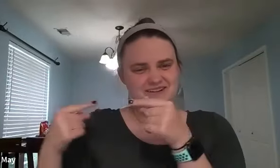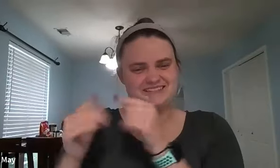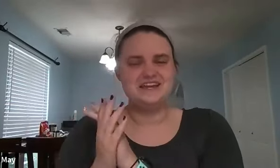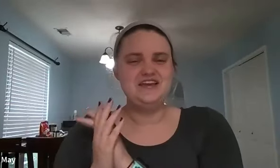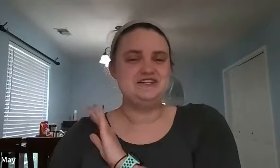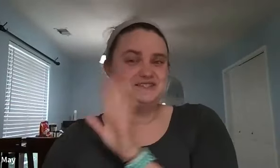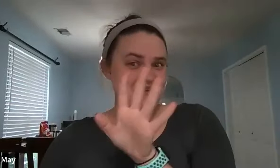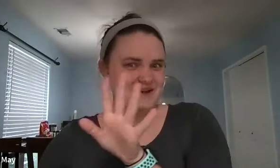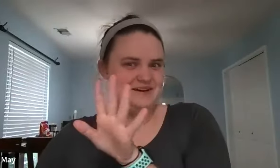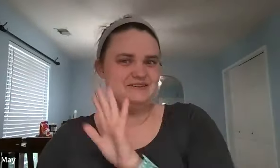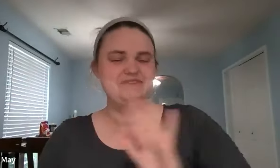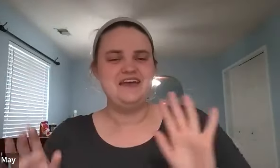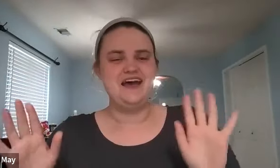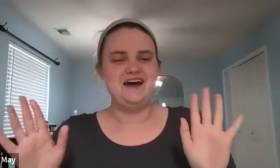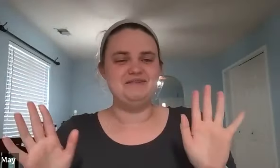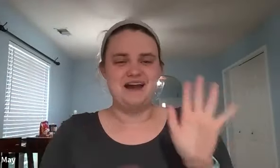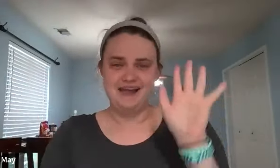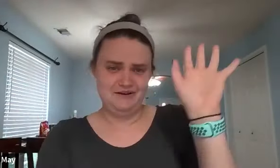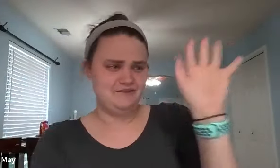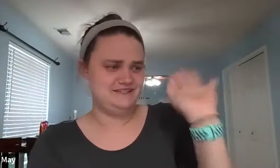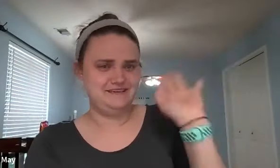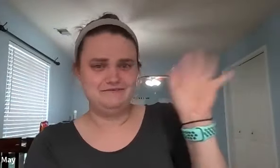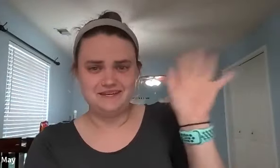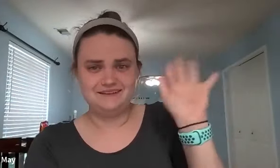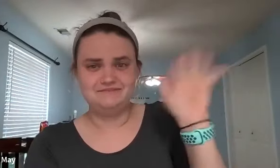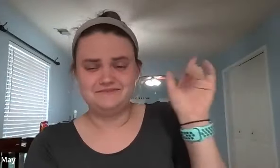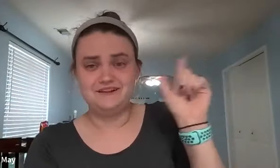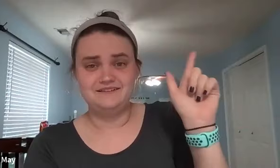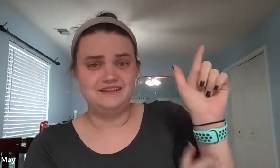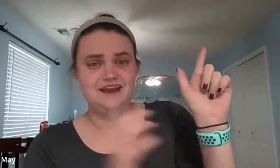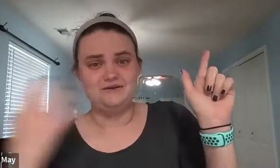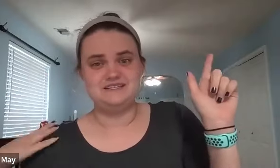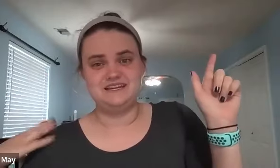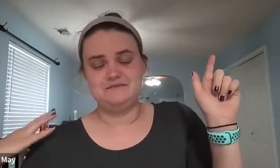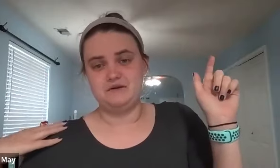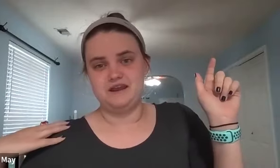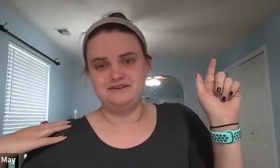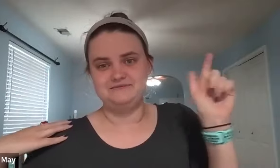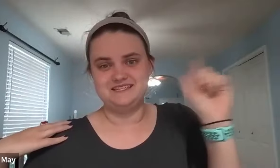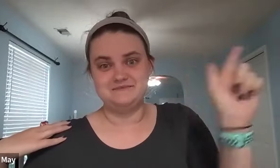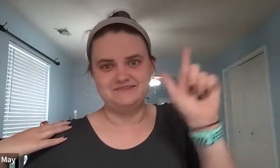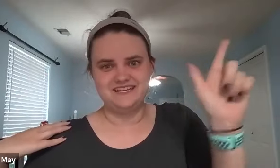hurts. So I've obviously luckily, I always get it in my right arm because I'm